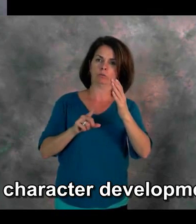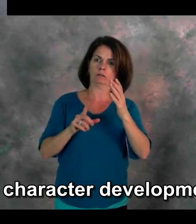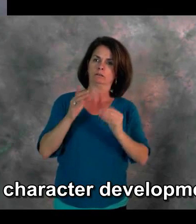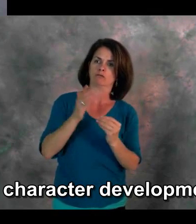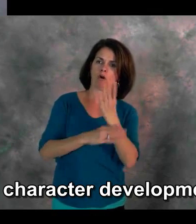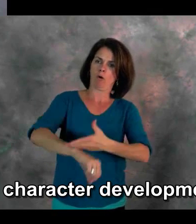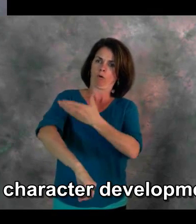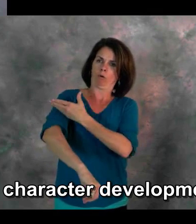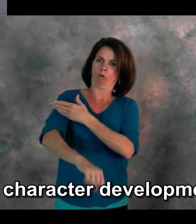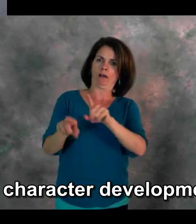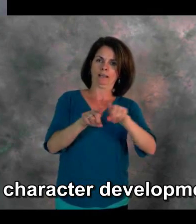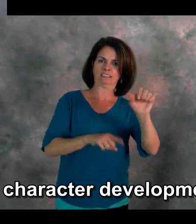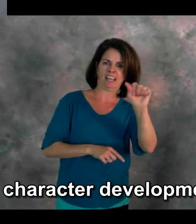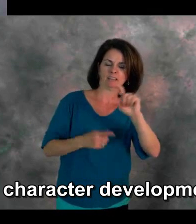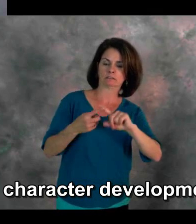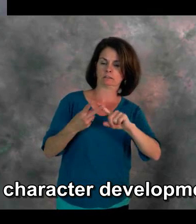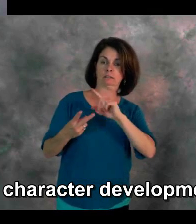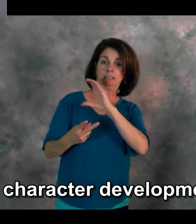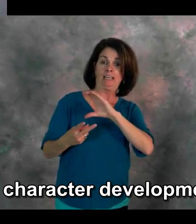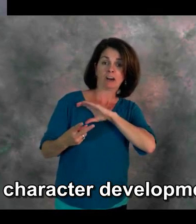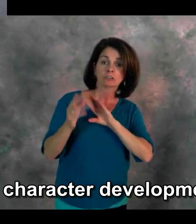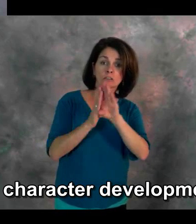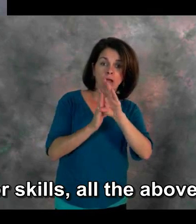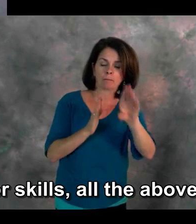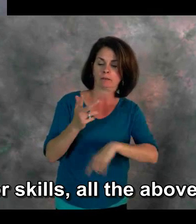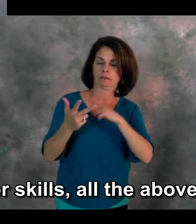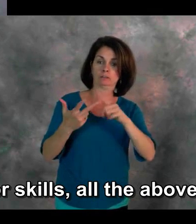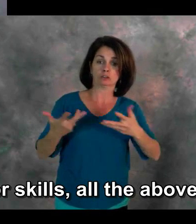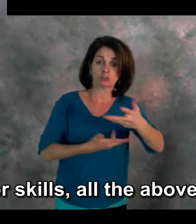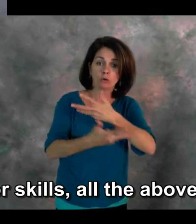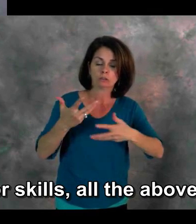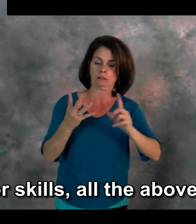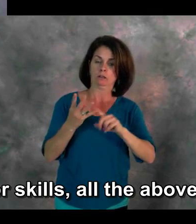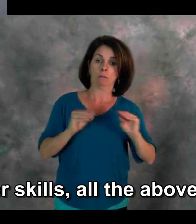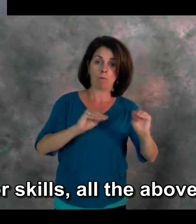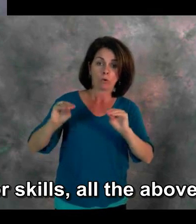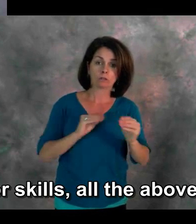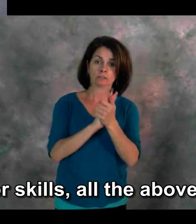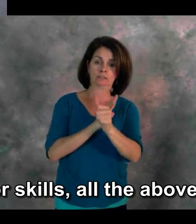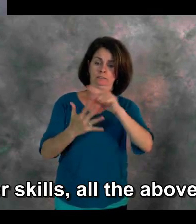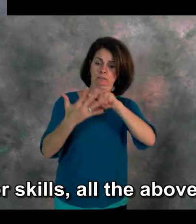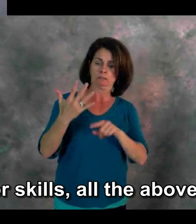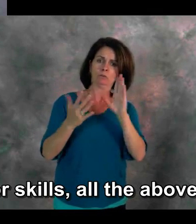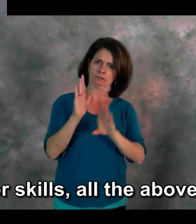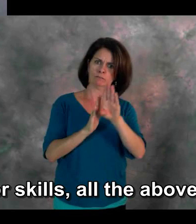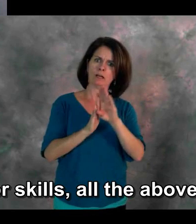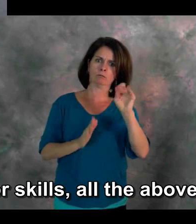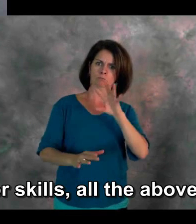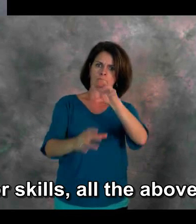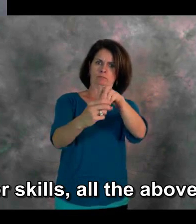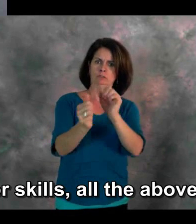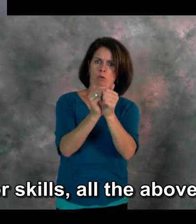an athlete and otherwise, character development, social development, motor skills, all of the